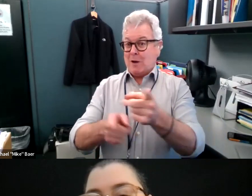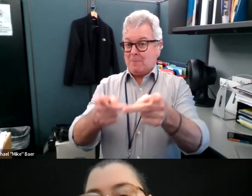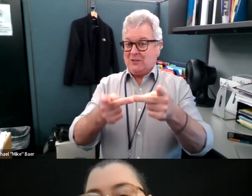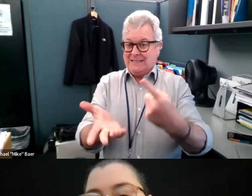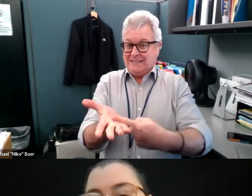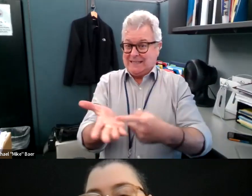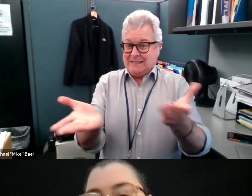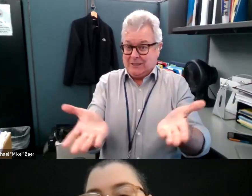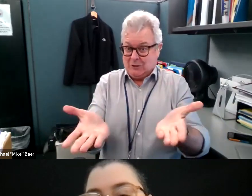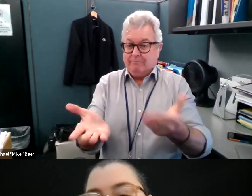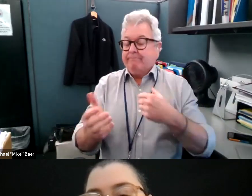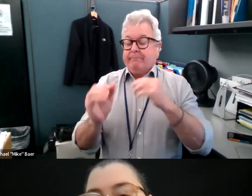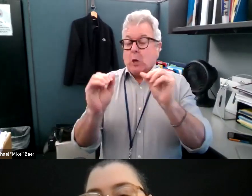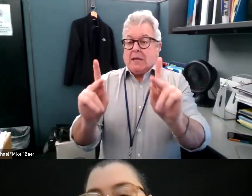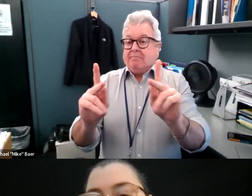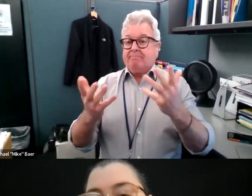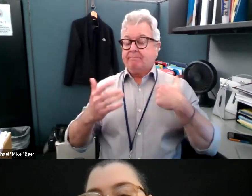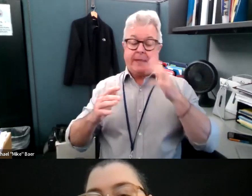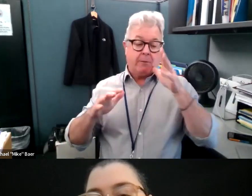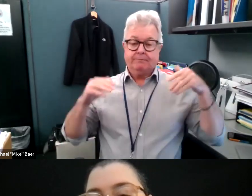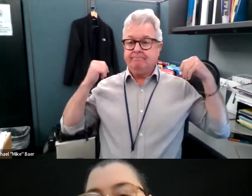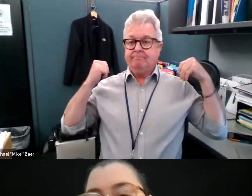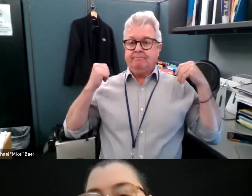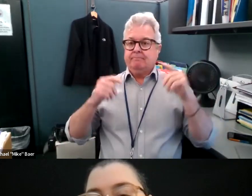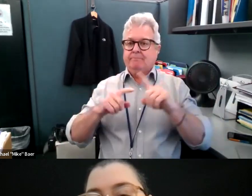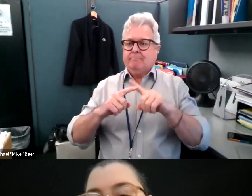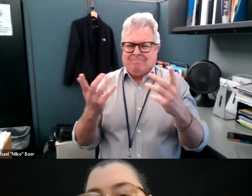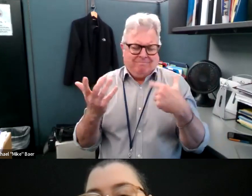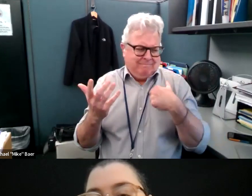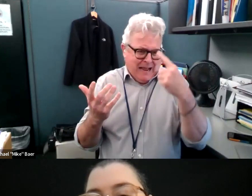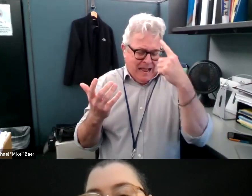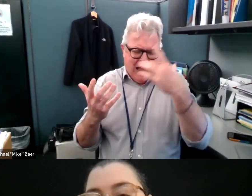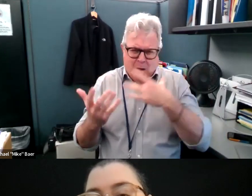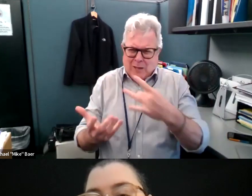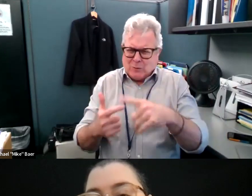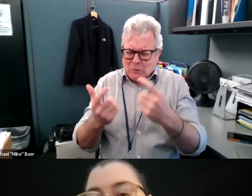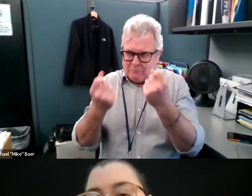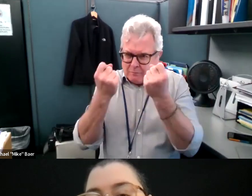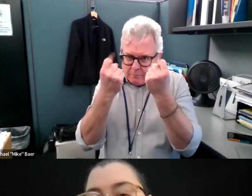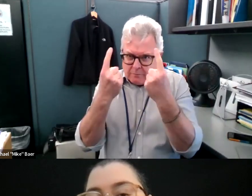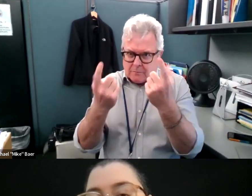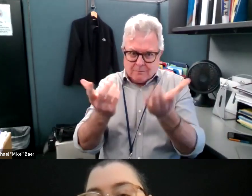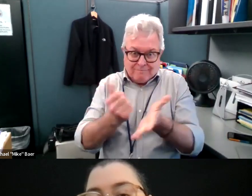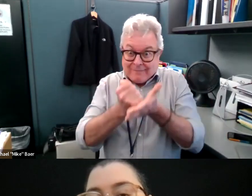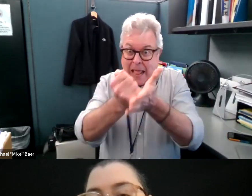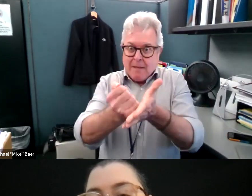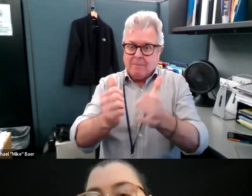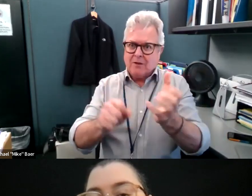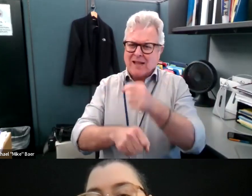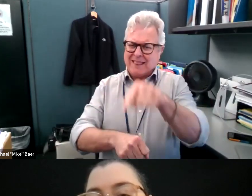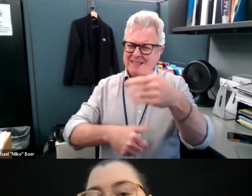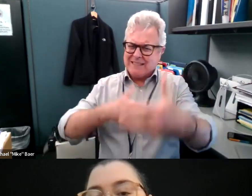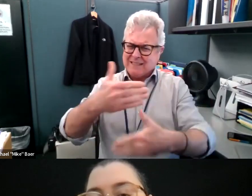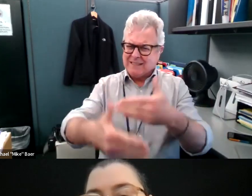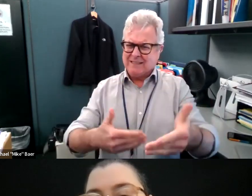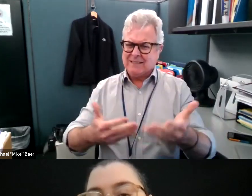And if you could, I don't know if this is the right place to talk about it. And if not, I'll withdraw my question. But I would like to